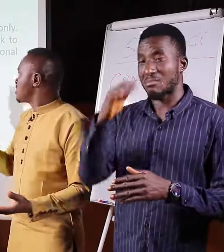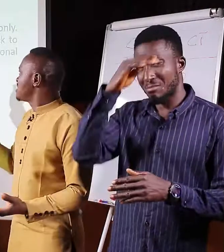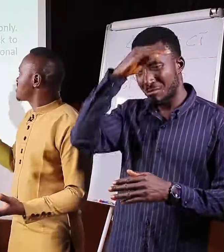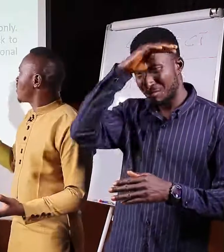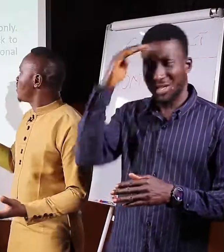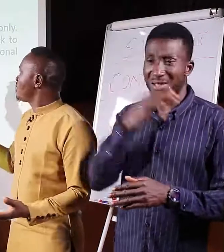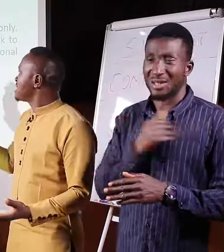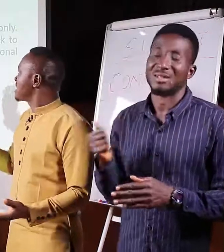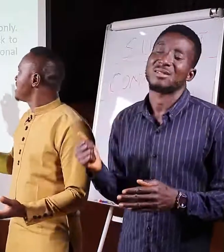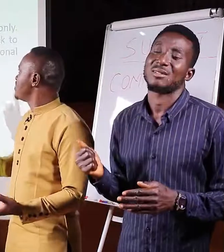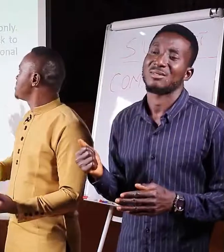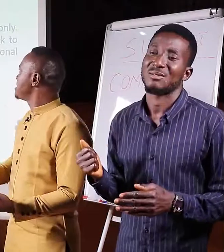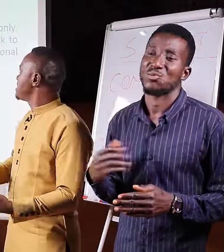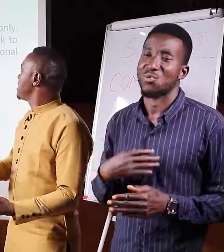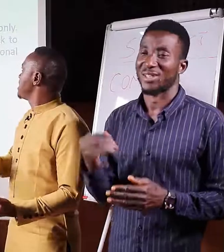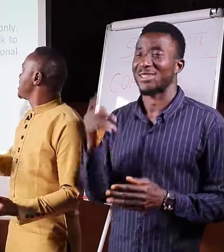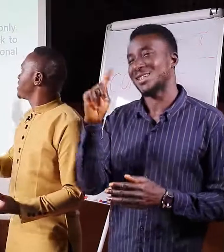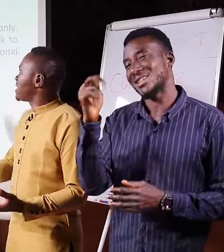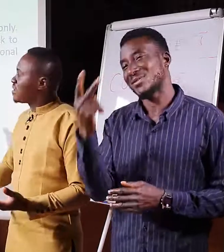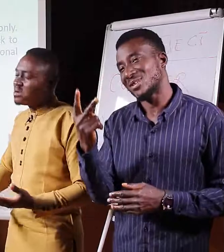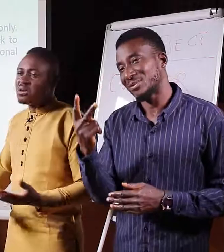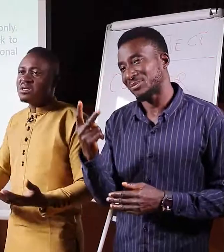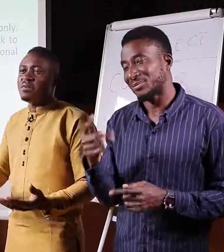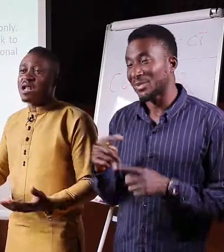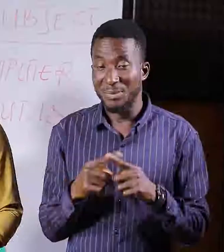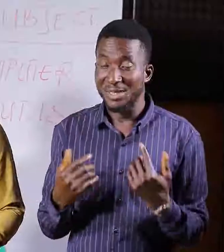white, just this color. Basically, you would see the gray